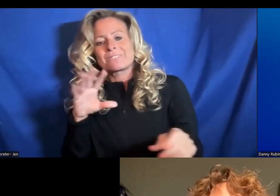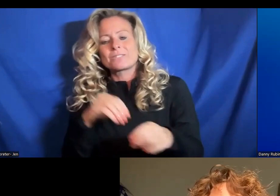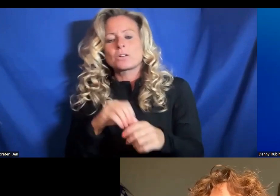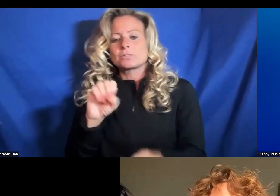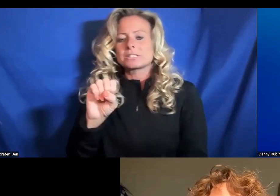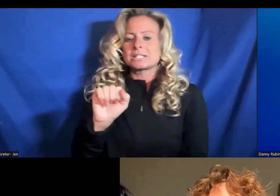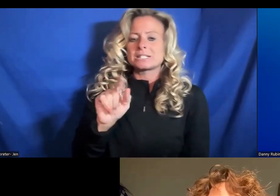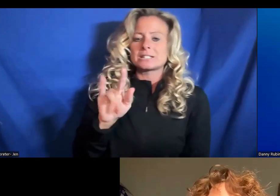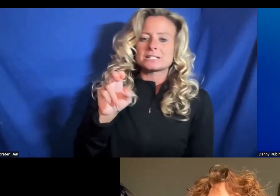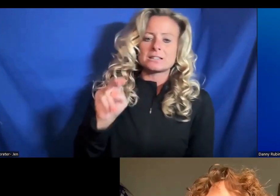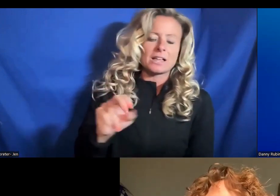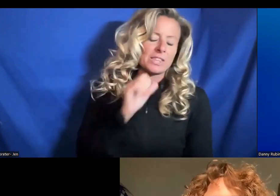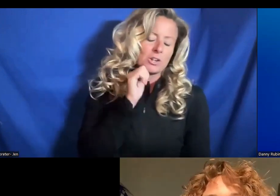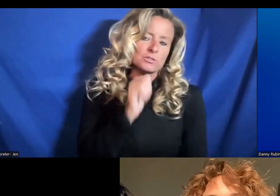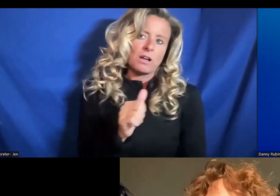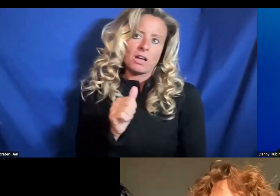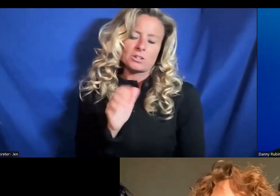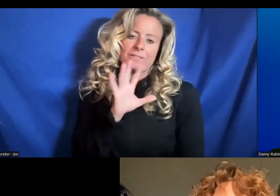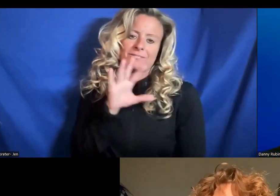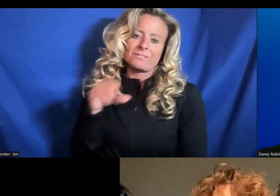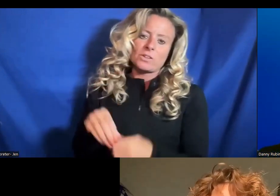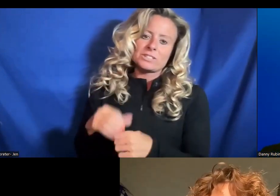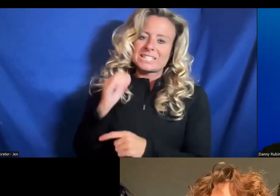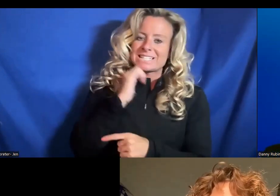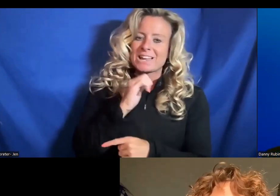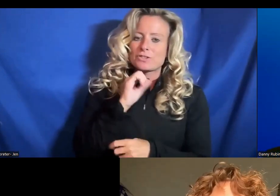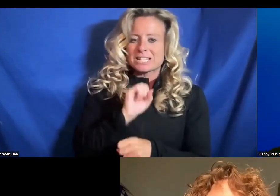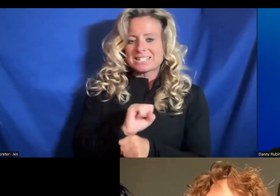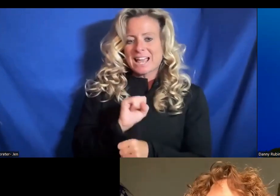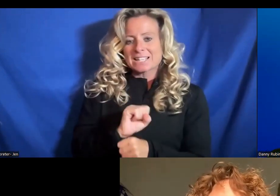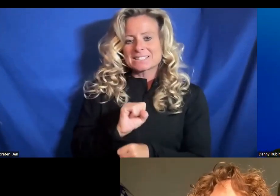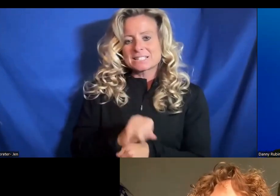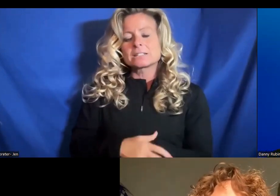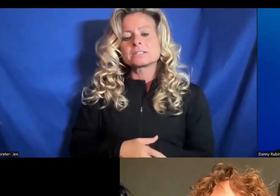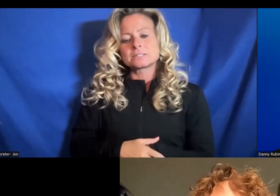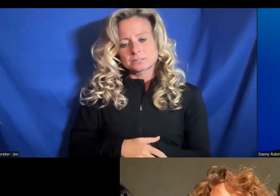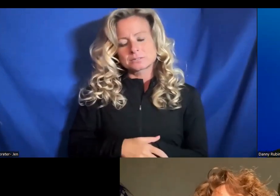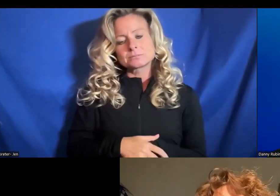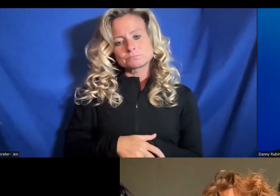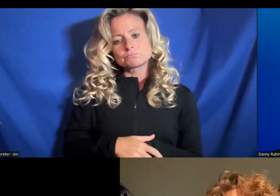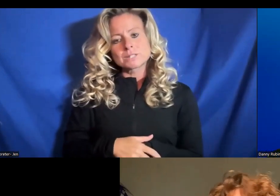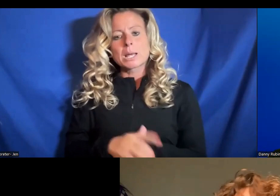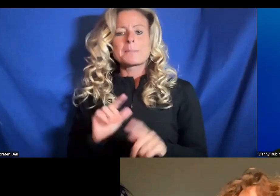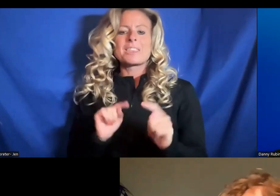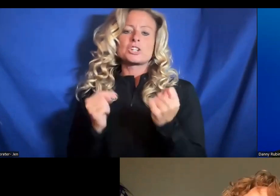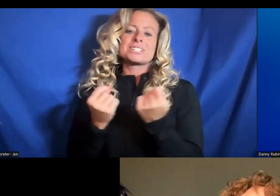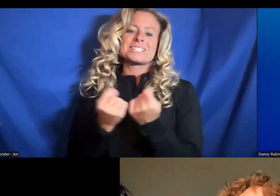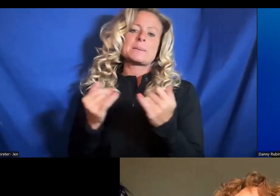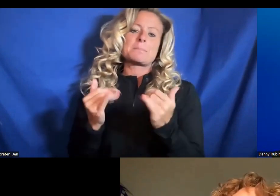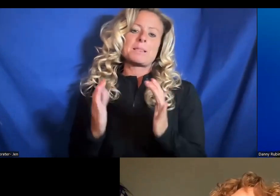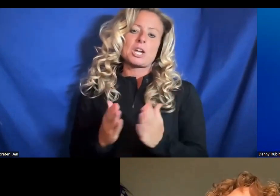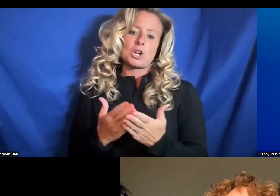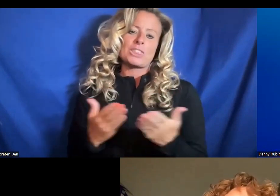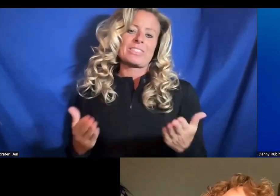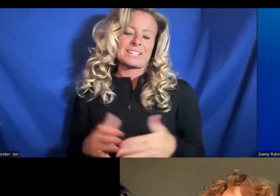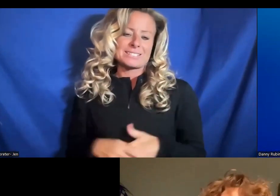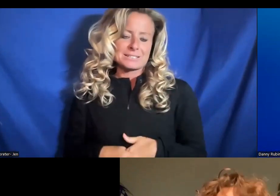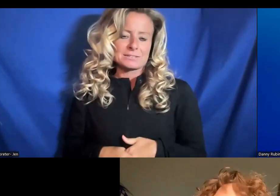necessarily part of their everyday tasks, but they're just team player things like Pitching